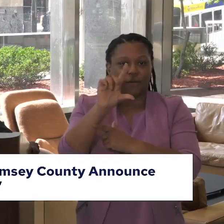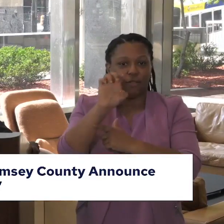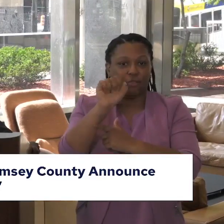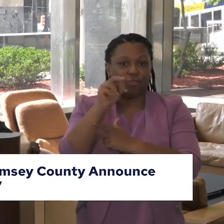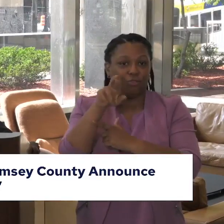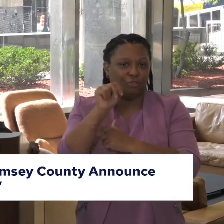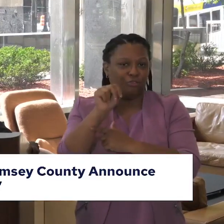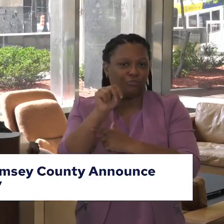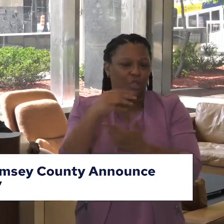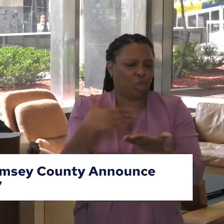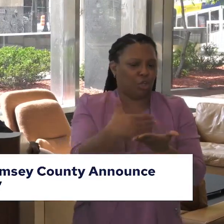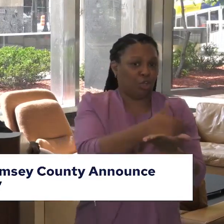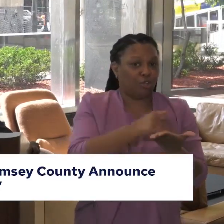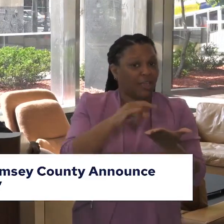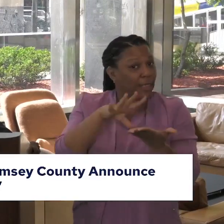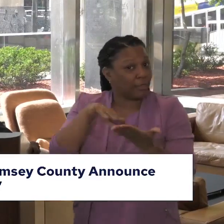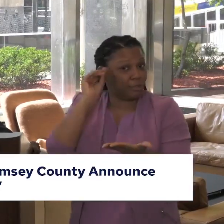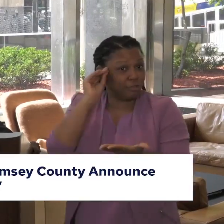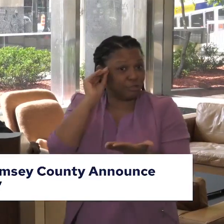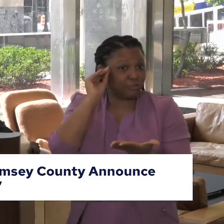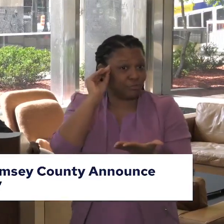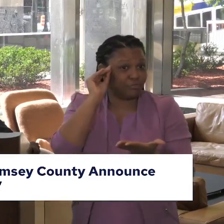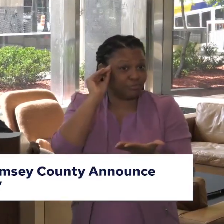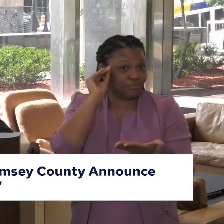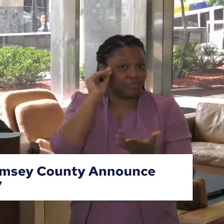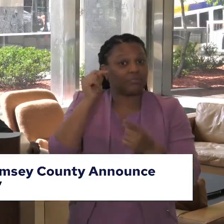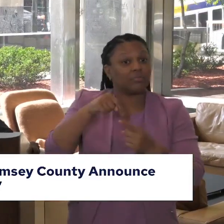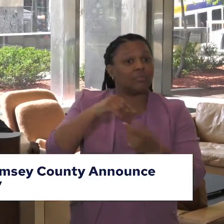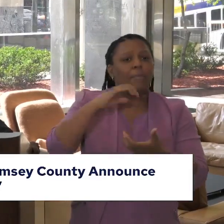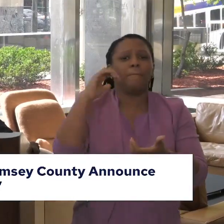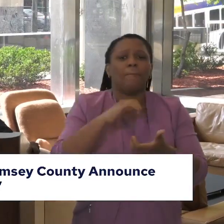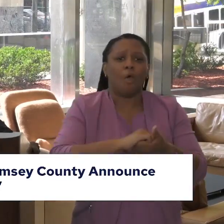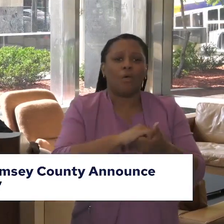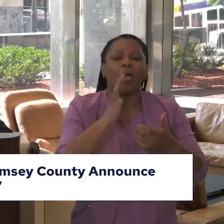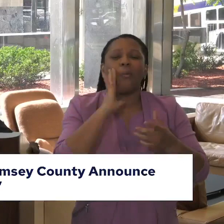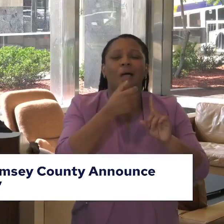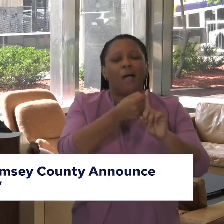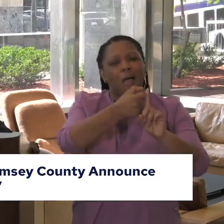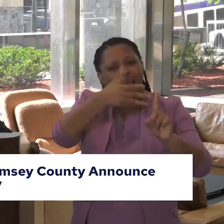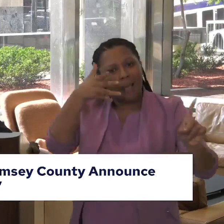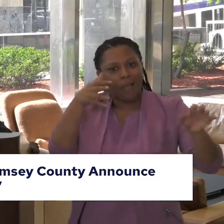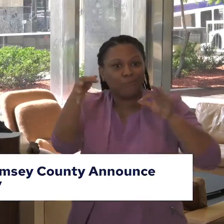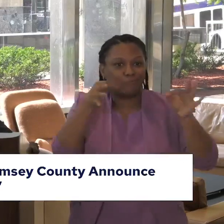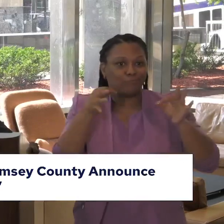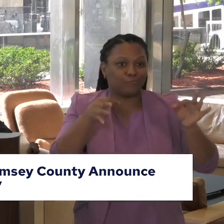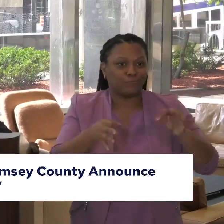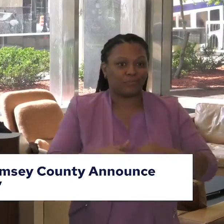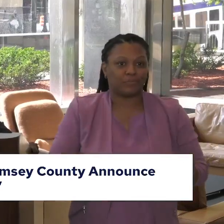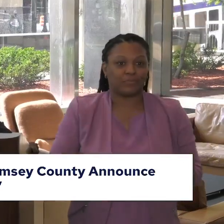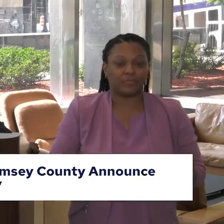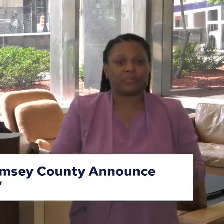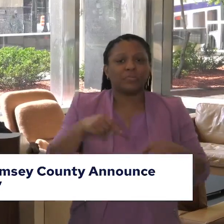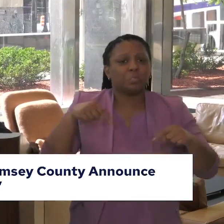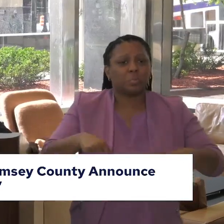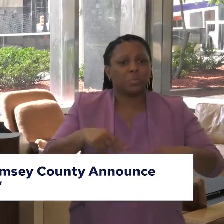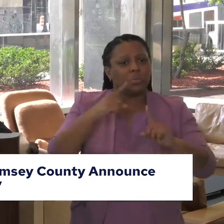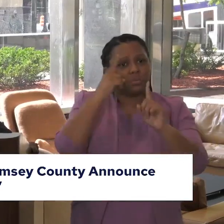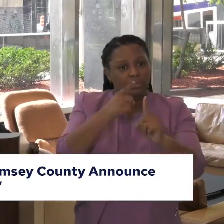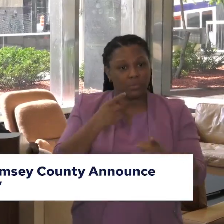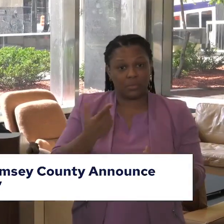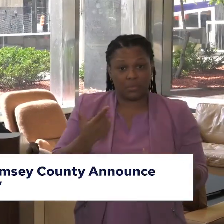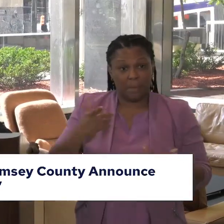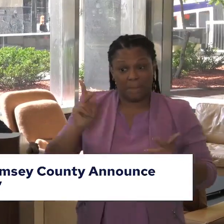more details about this, but the goal is to invest heavily in our young people. We have learned that